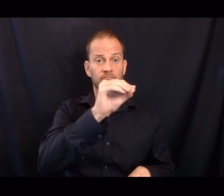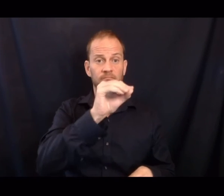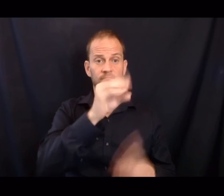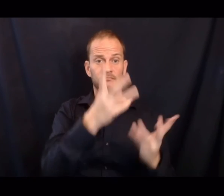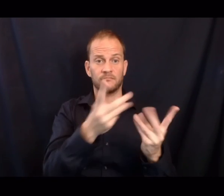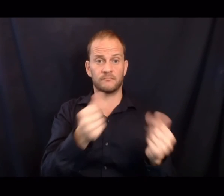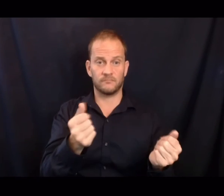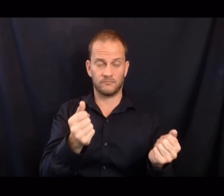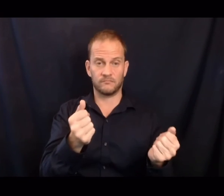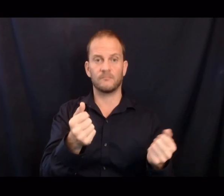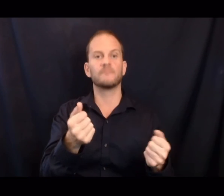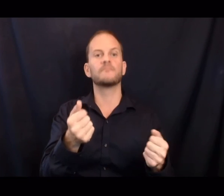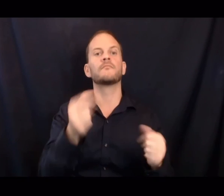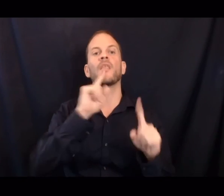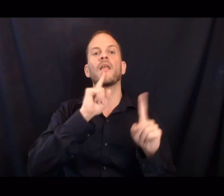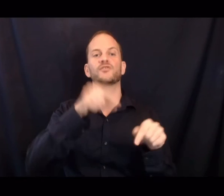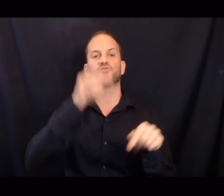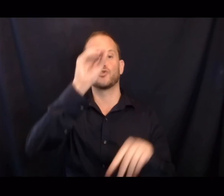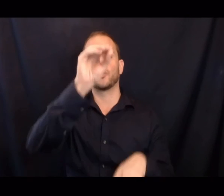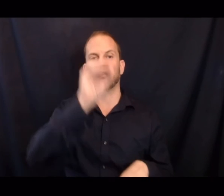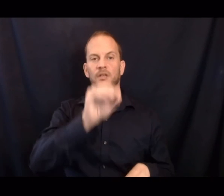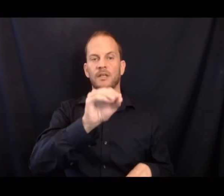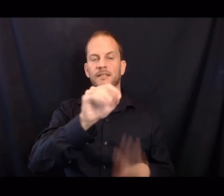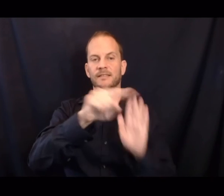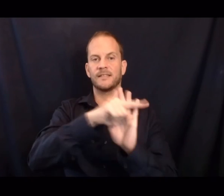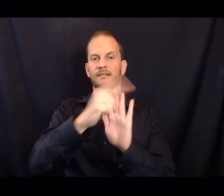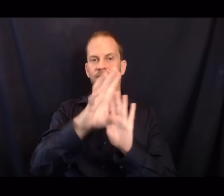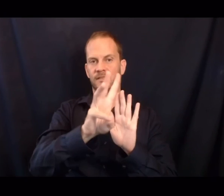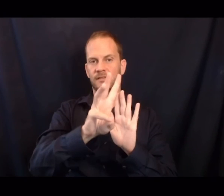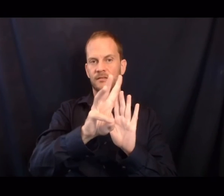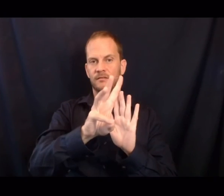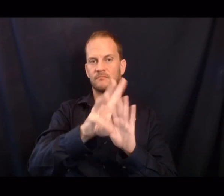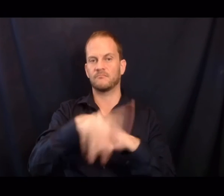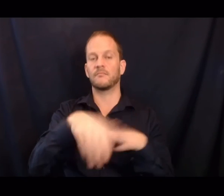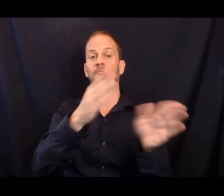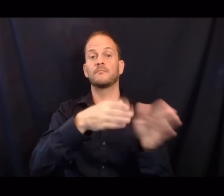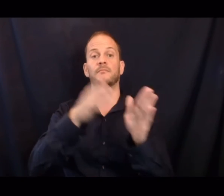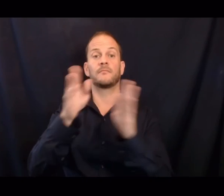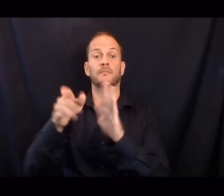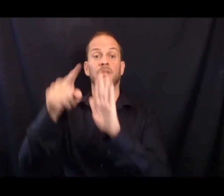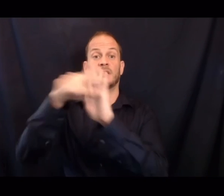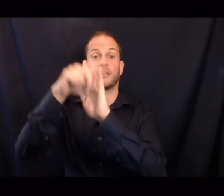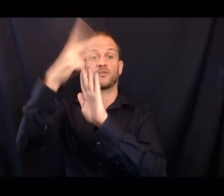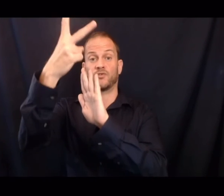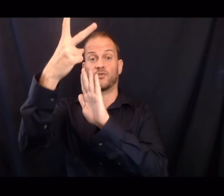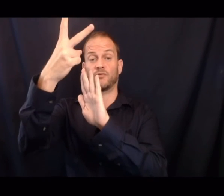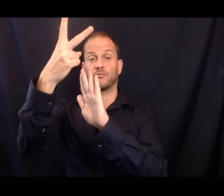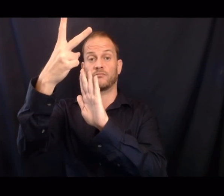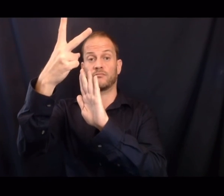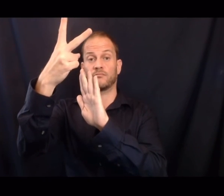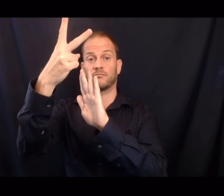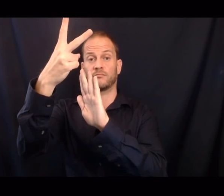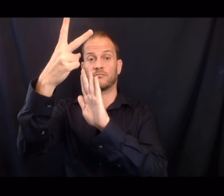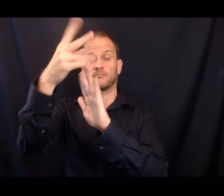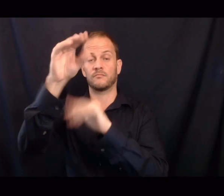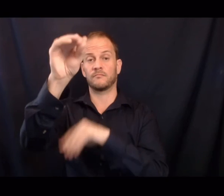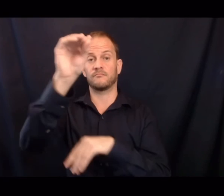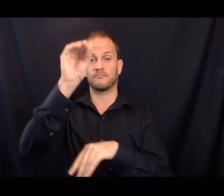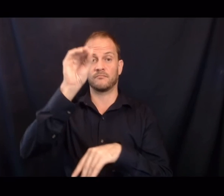times -2 is -6. -6 plus 0 is 0. -6 plus 6 is 0, sorry. 3 times 0 is 0. 0 plus 6